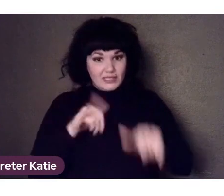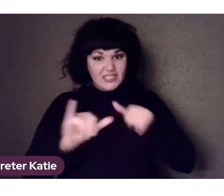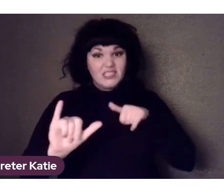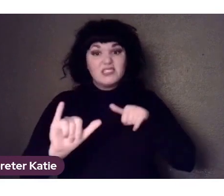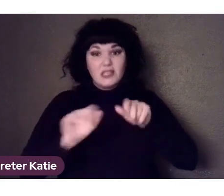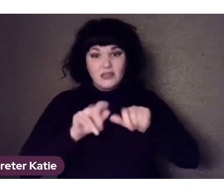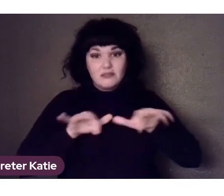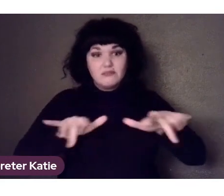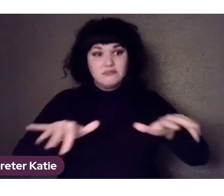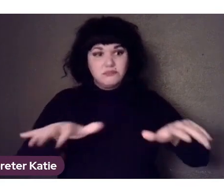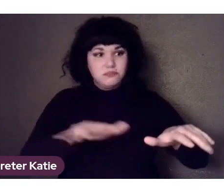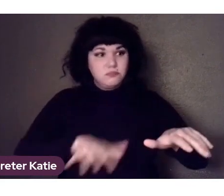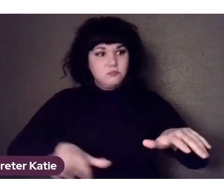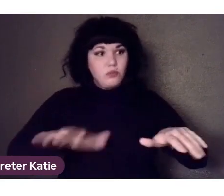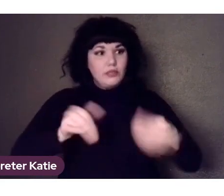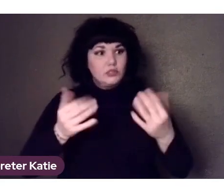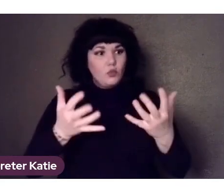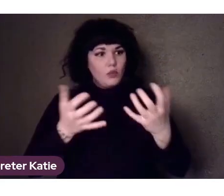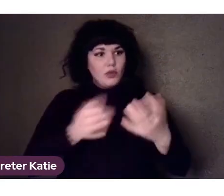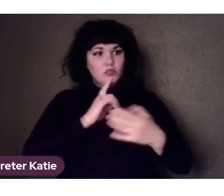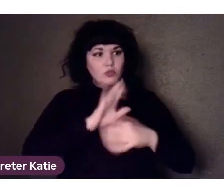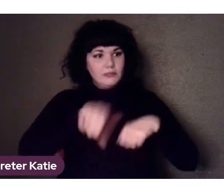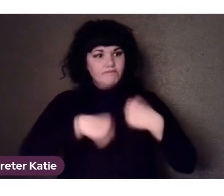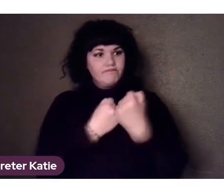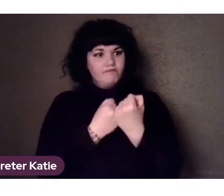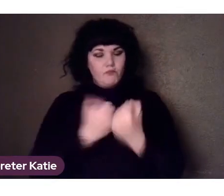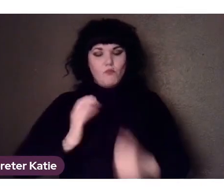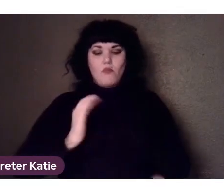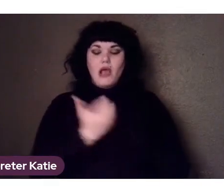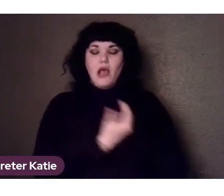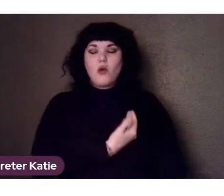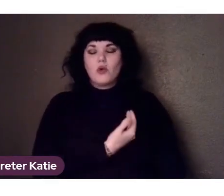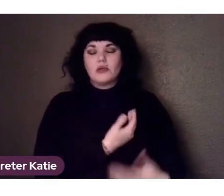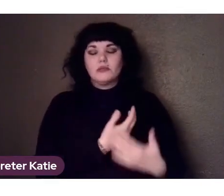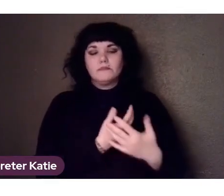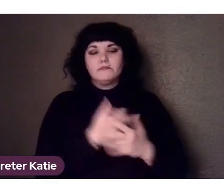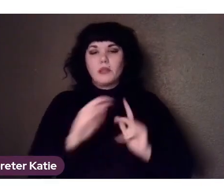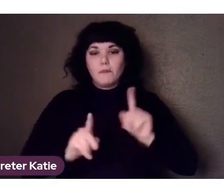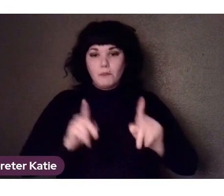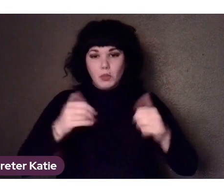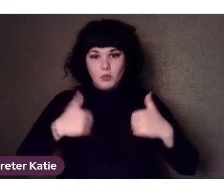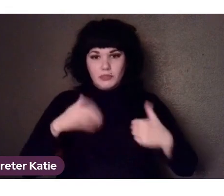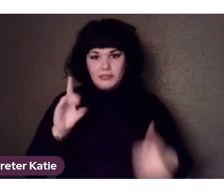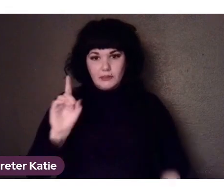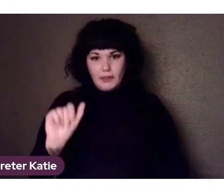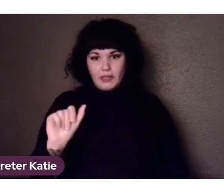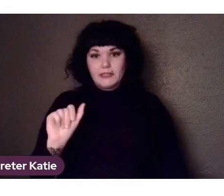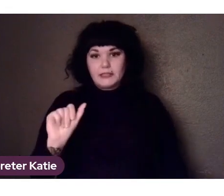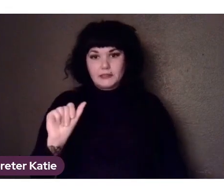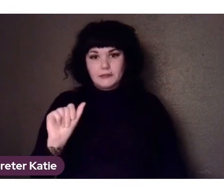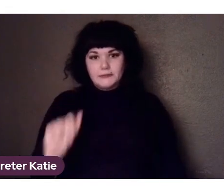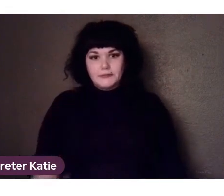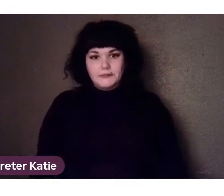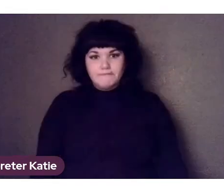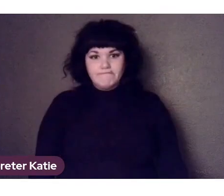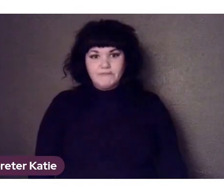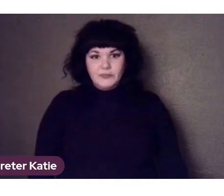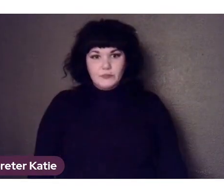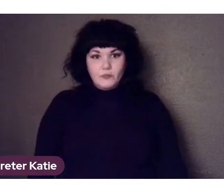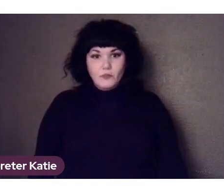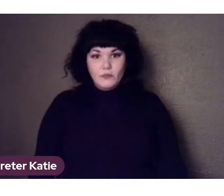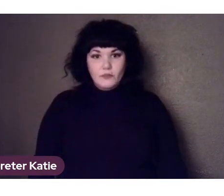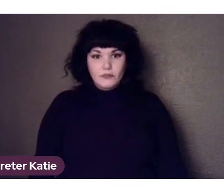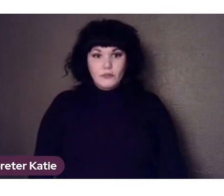to just be in solidarity with our people with disabilities and with people who